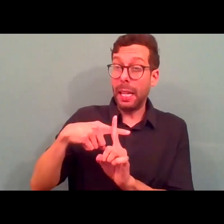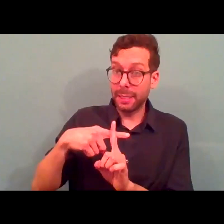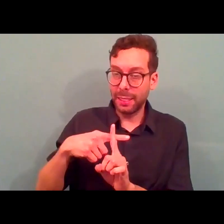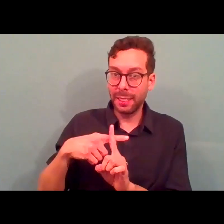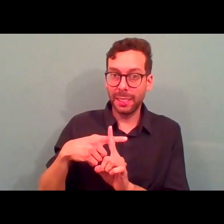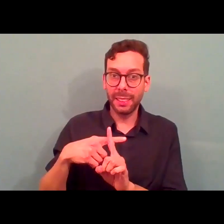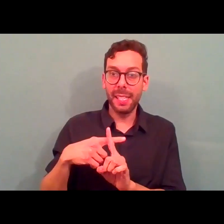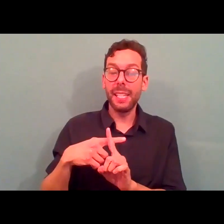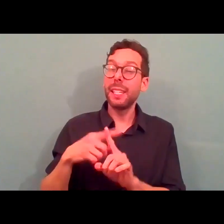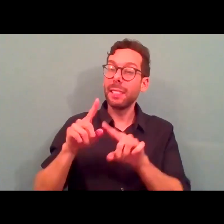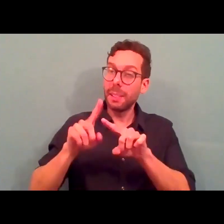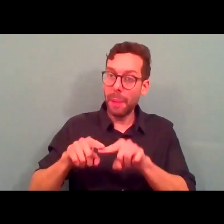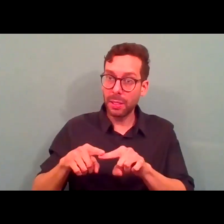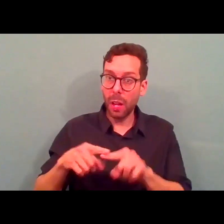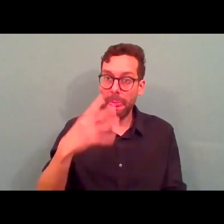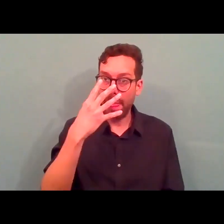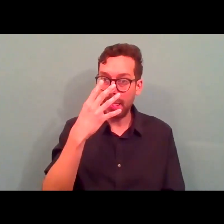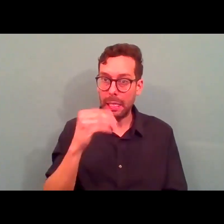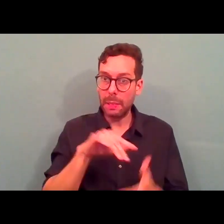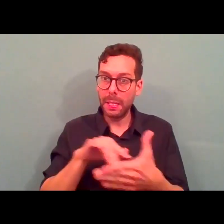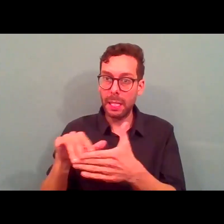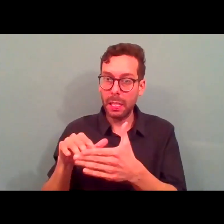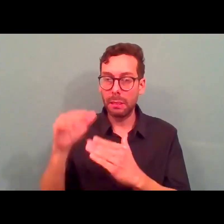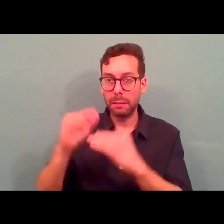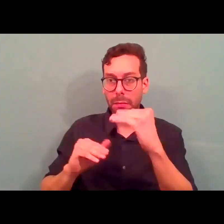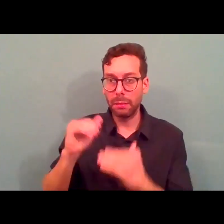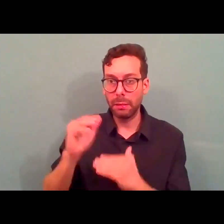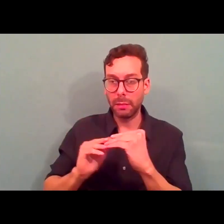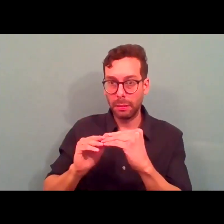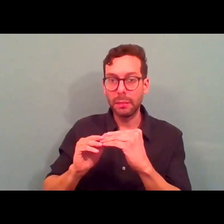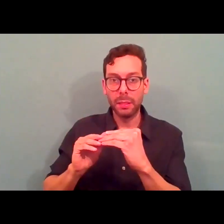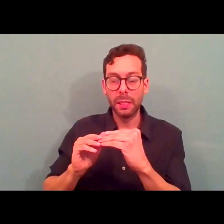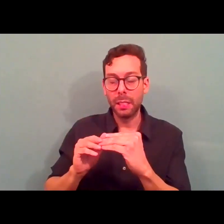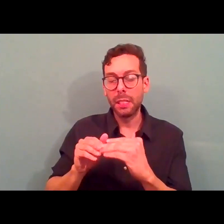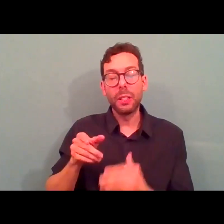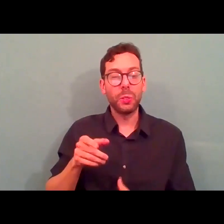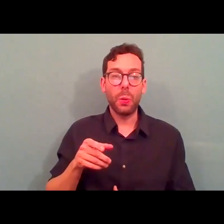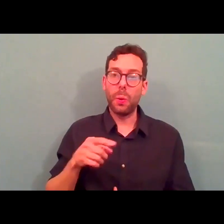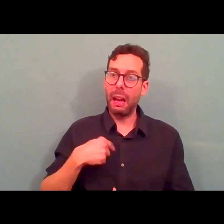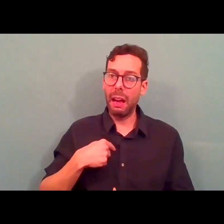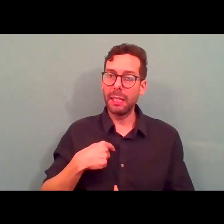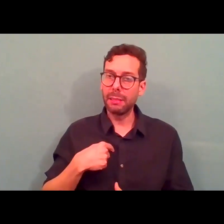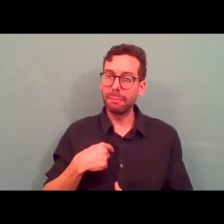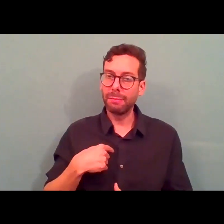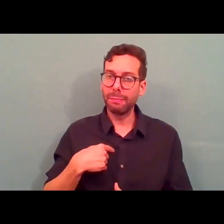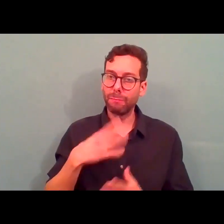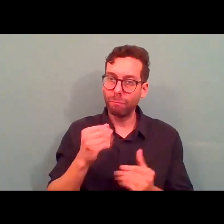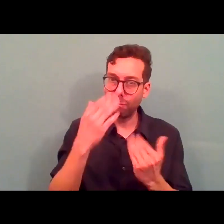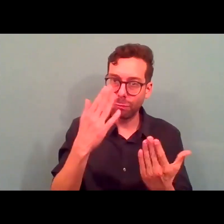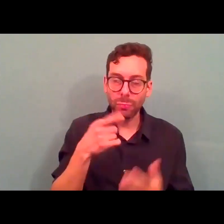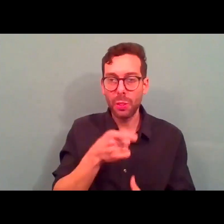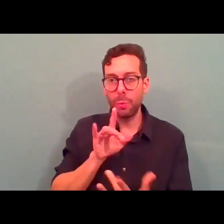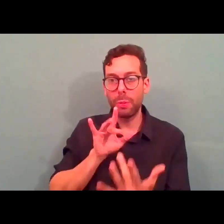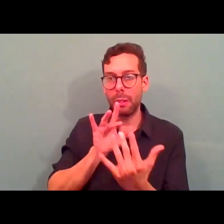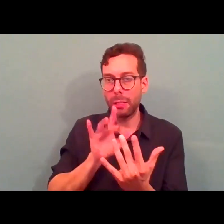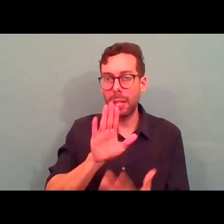the sleep study facility. So that's something that I would encourage you to reach out to, your